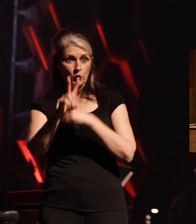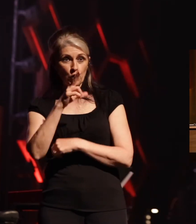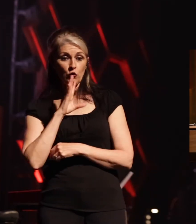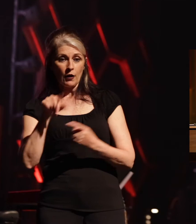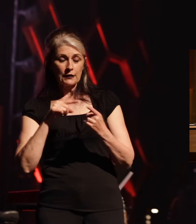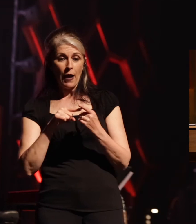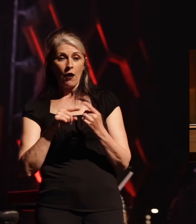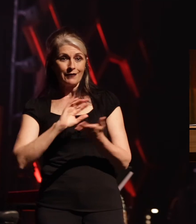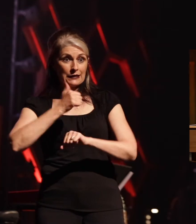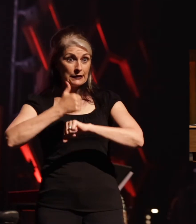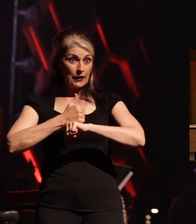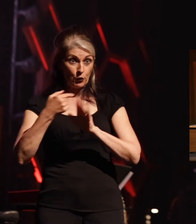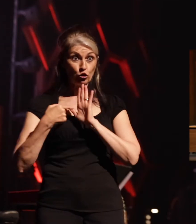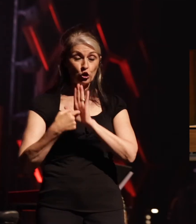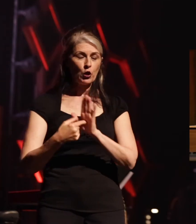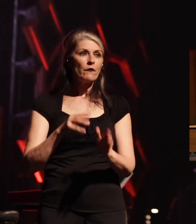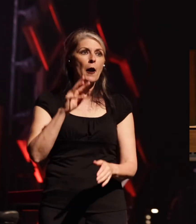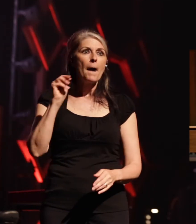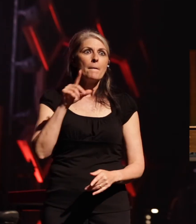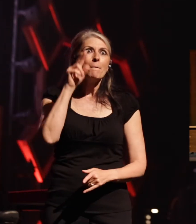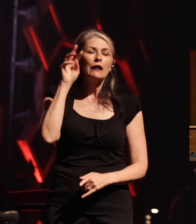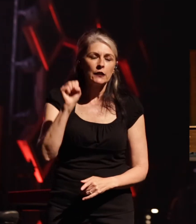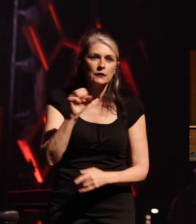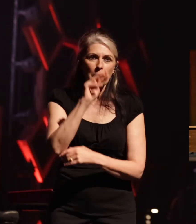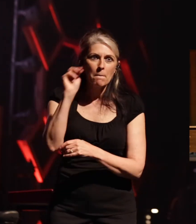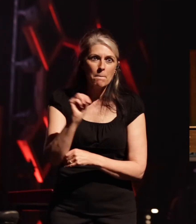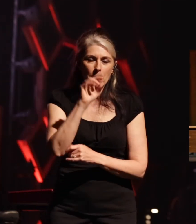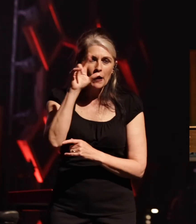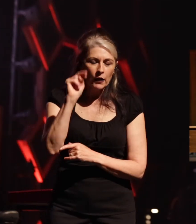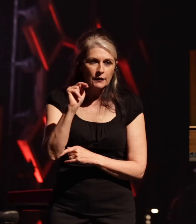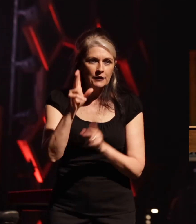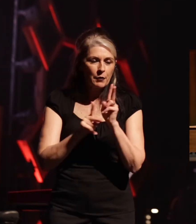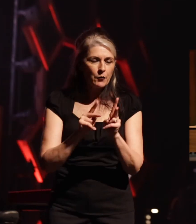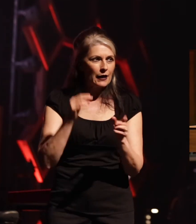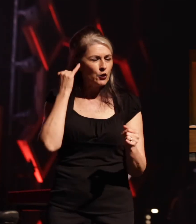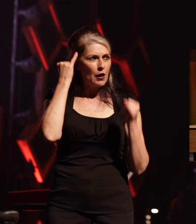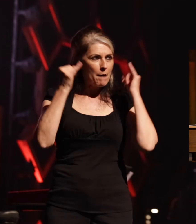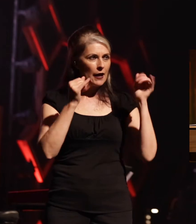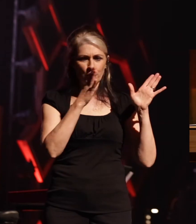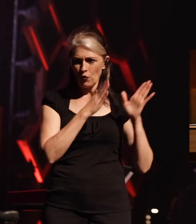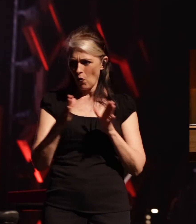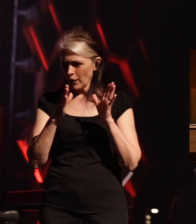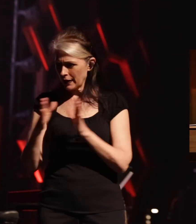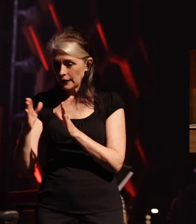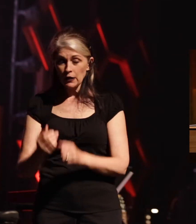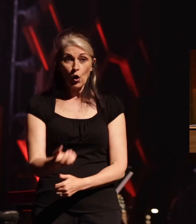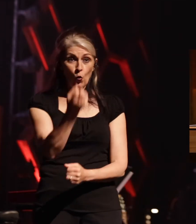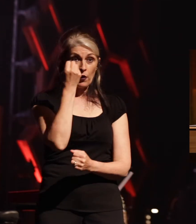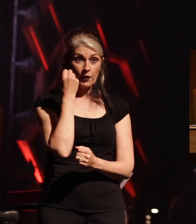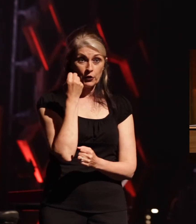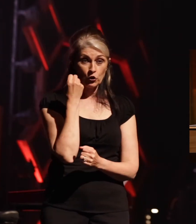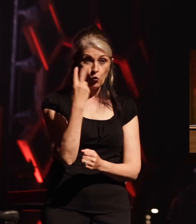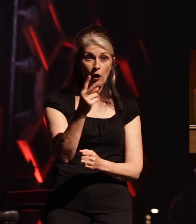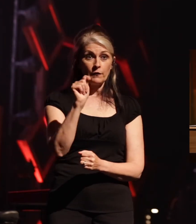up. I mean, you have millions of people. Can you imagine organizing this when you take off and when you go? Well, with the 12 tribes, every single tribe had a place to go